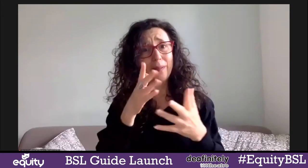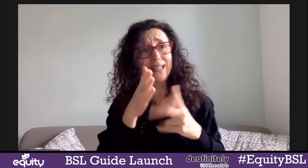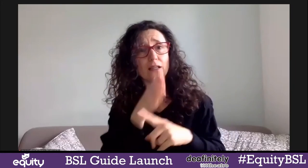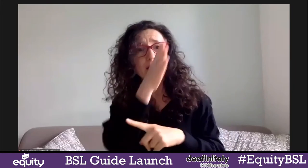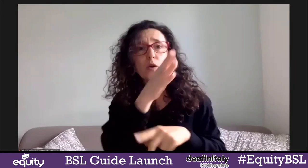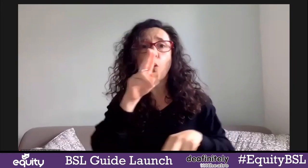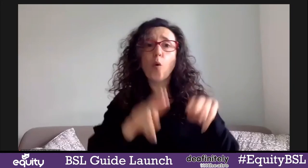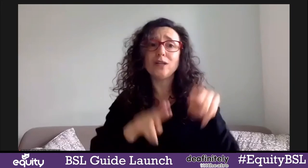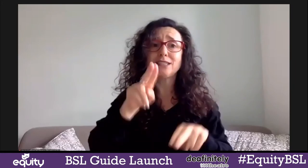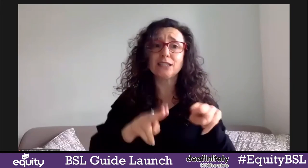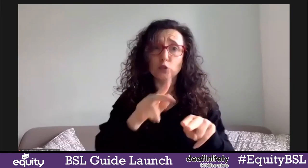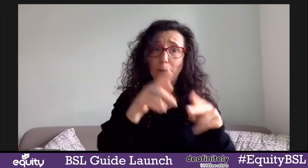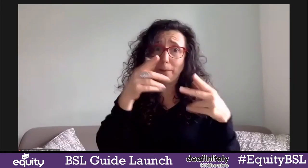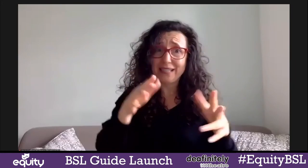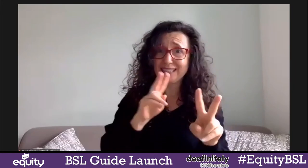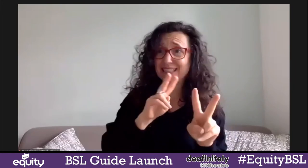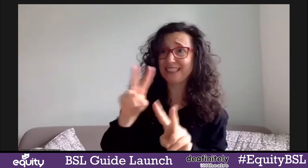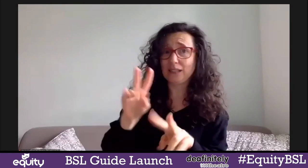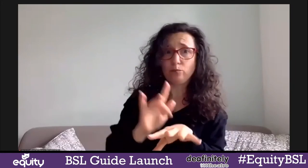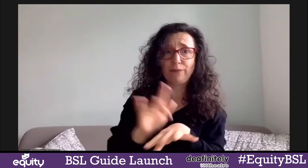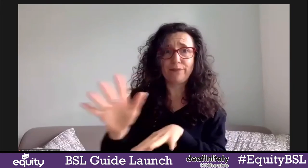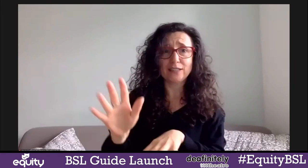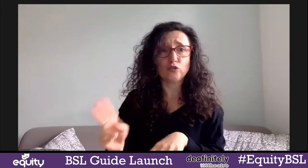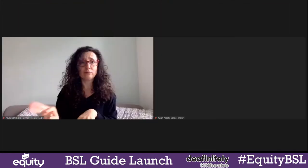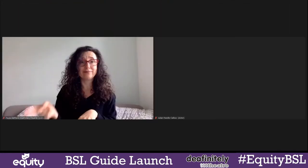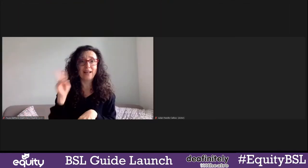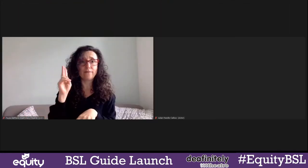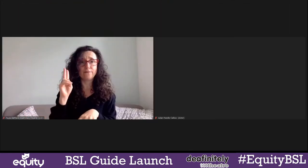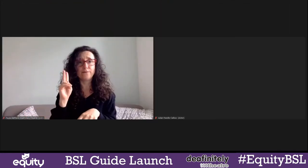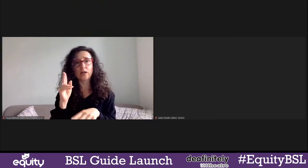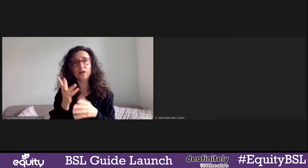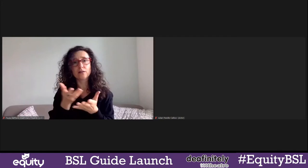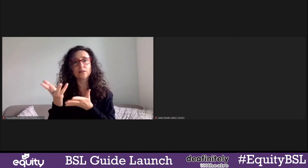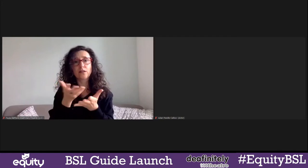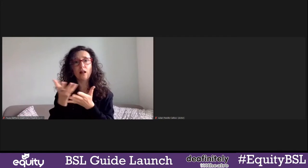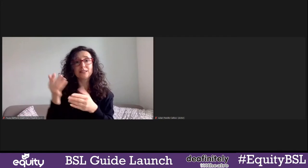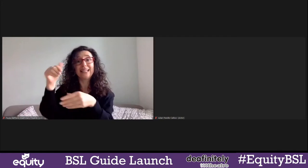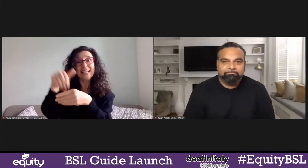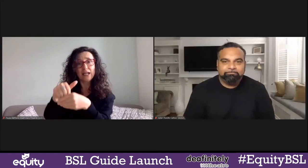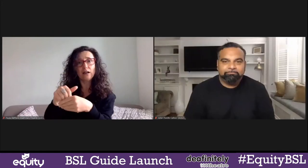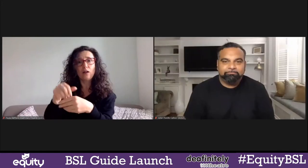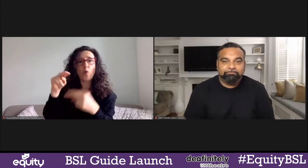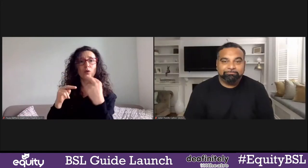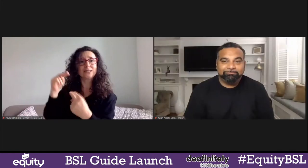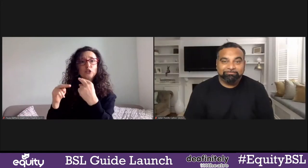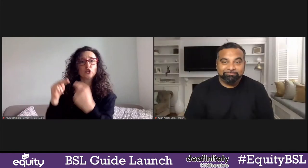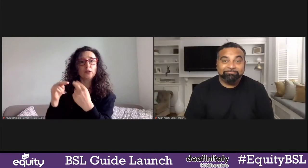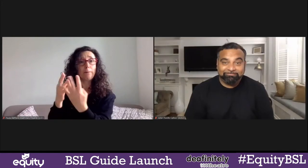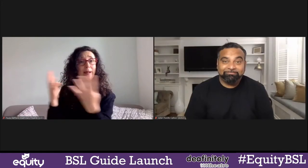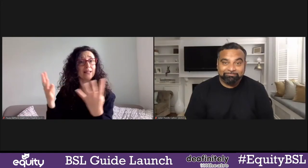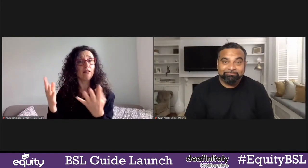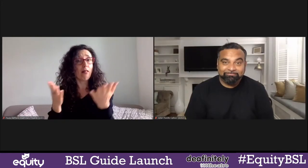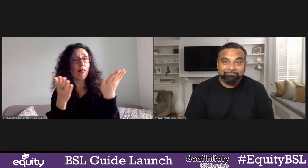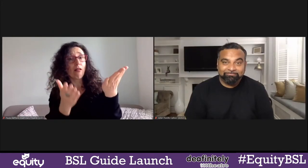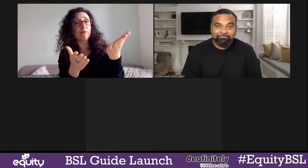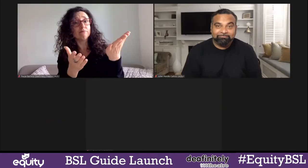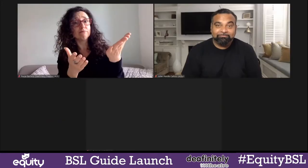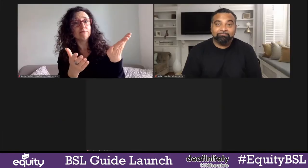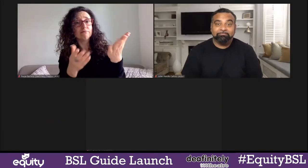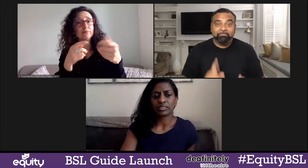process. I'd like to ask our actors if they'll pop up to answer. Have you seen consultants in the actual audition